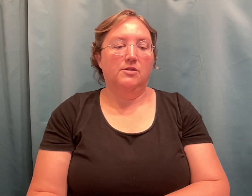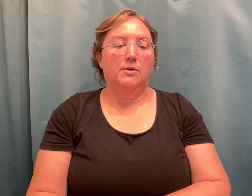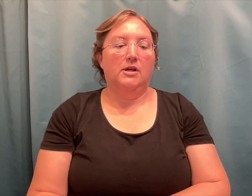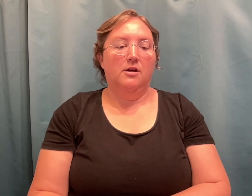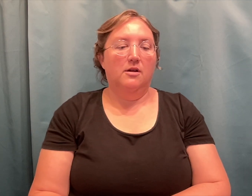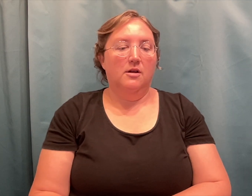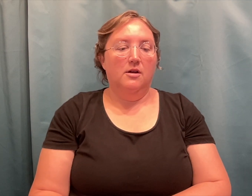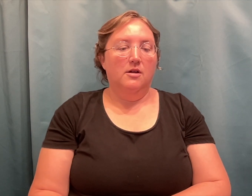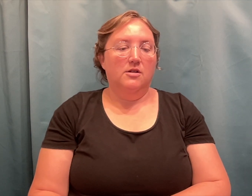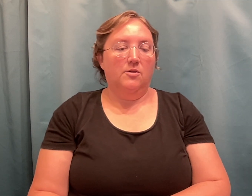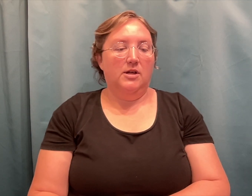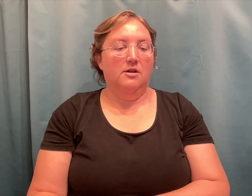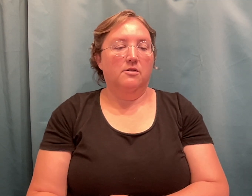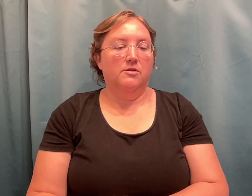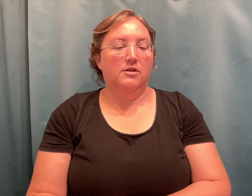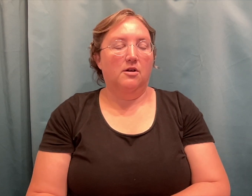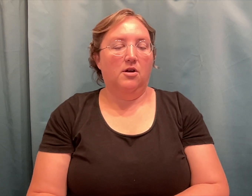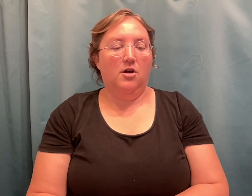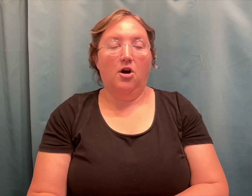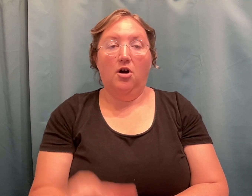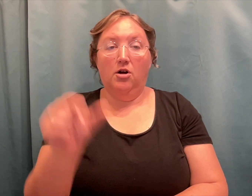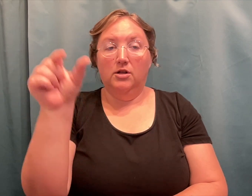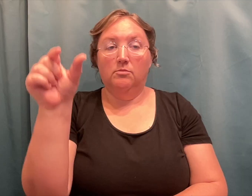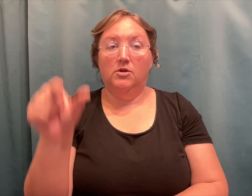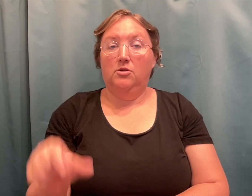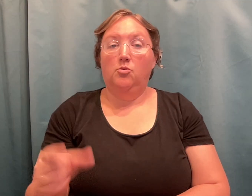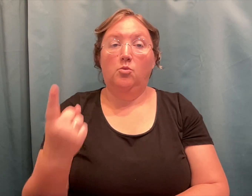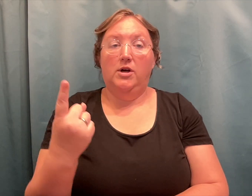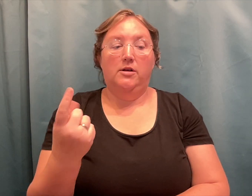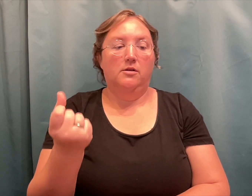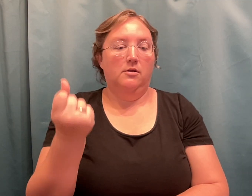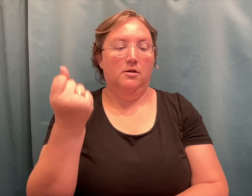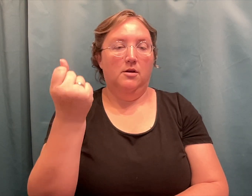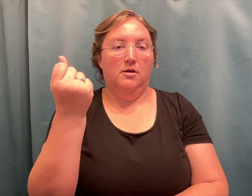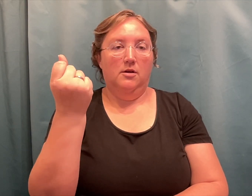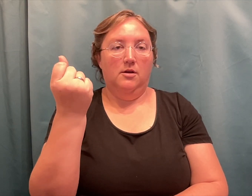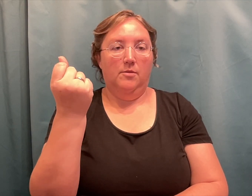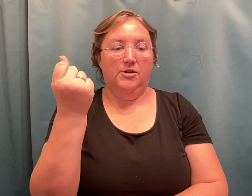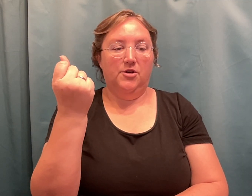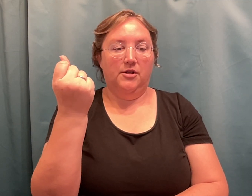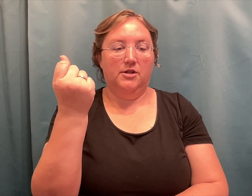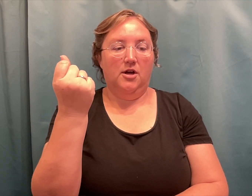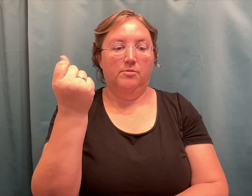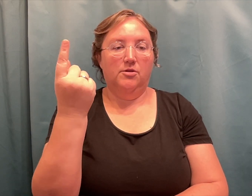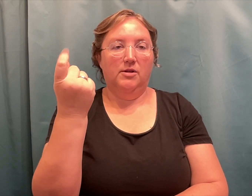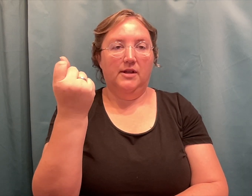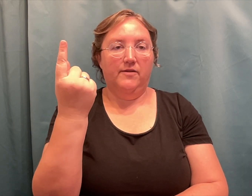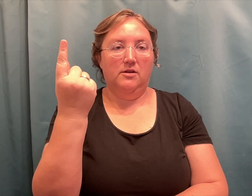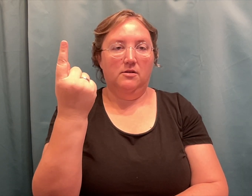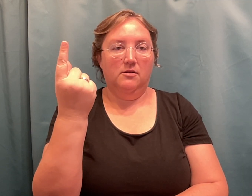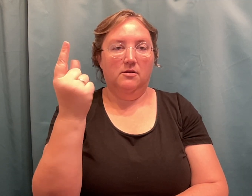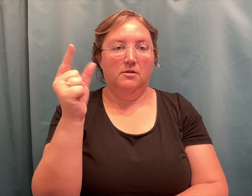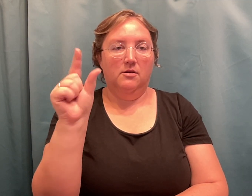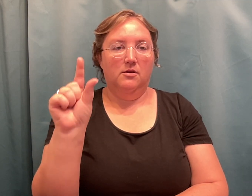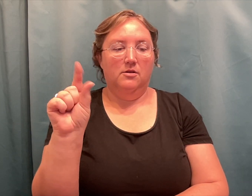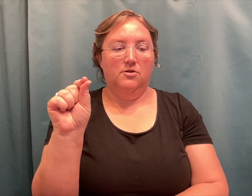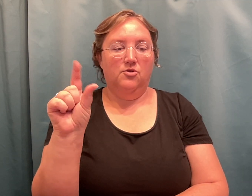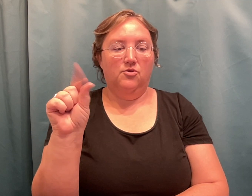week. So here's column 1. I'm going to start at the top and do 11,